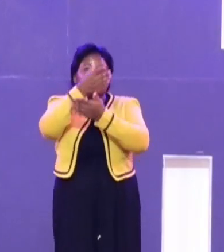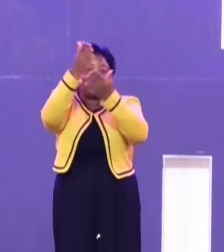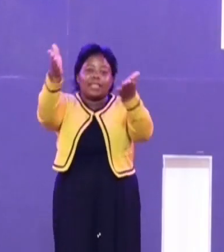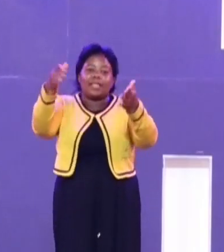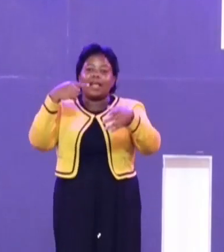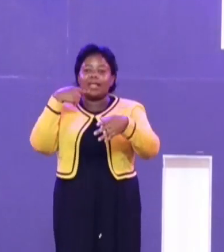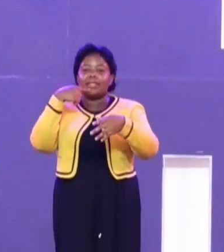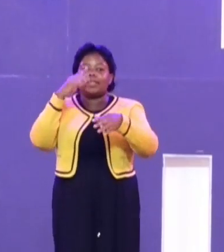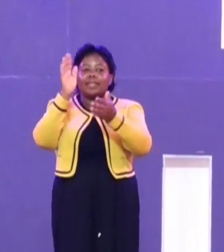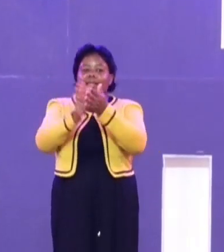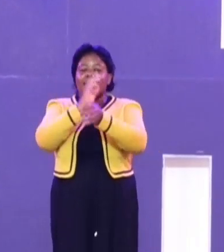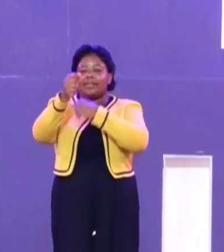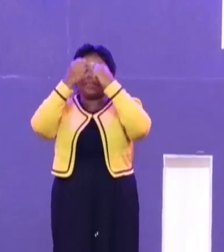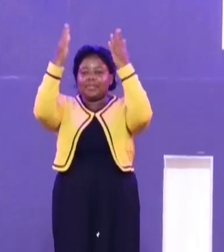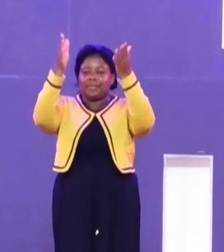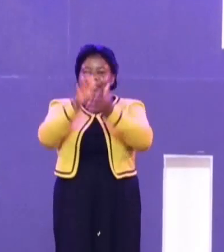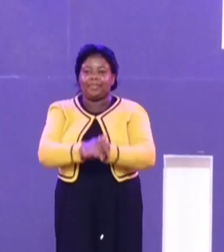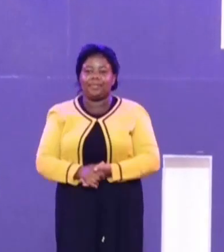the name of Jesus?